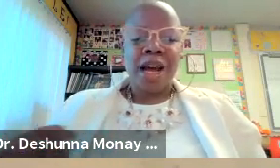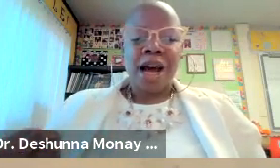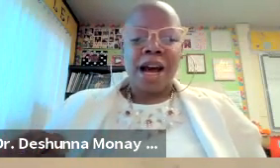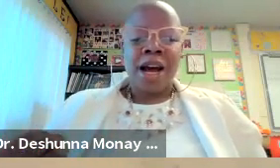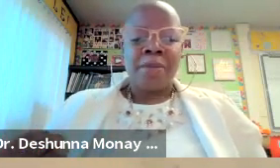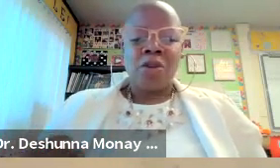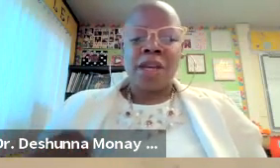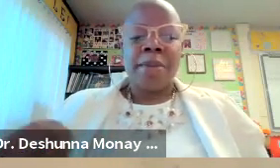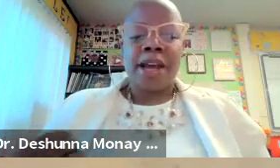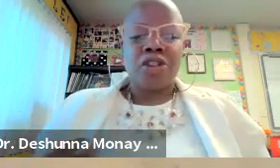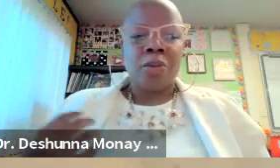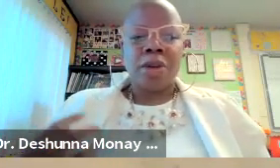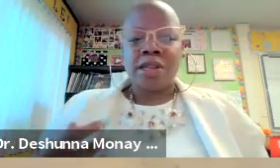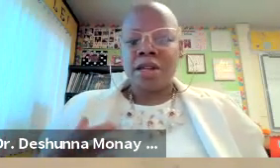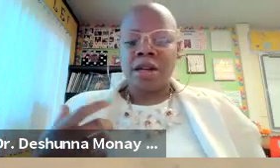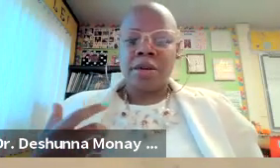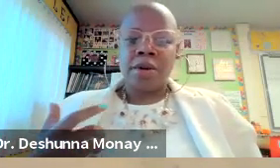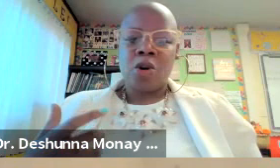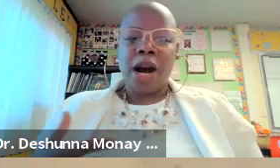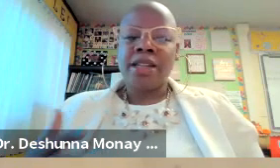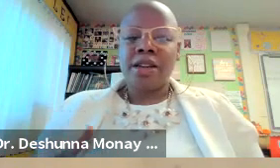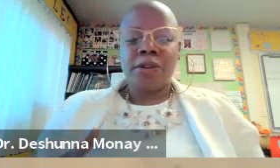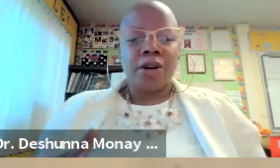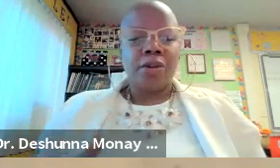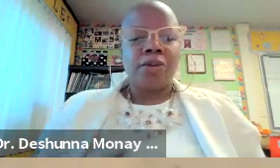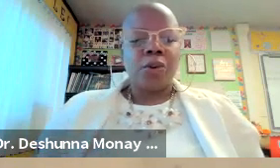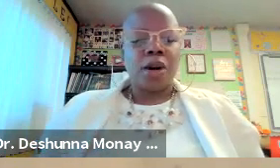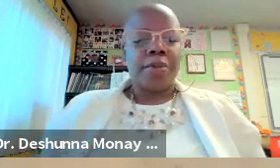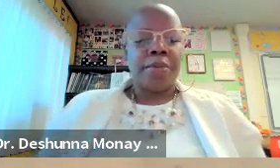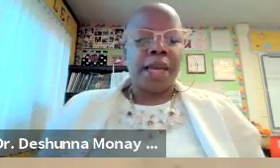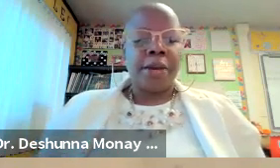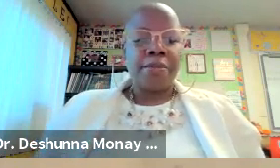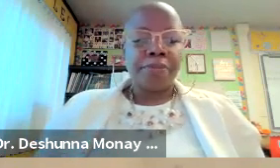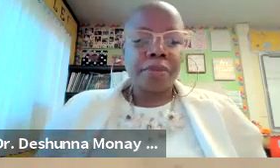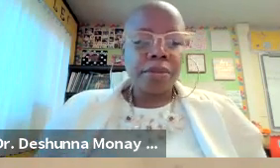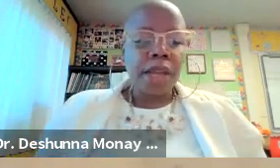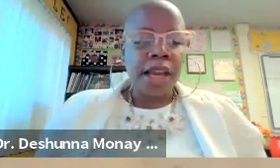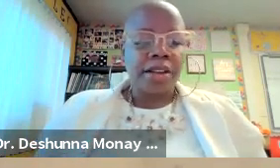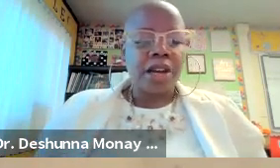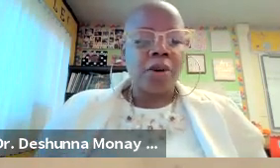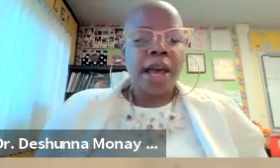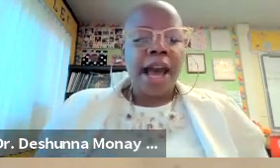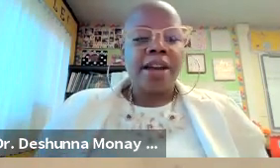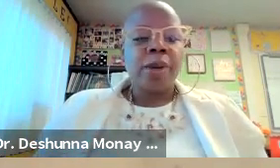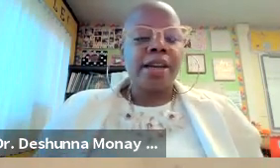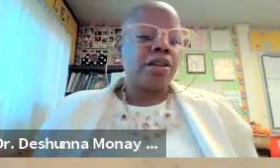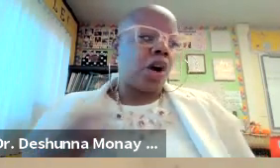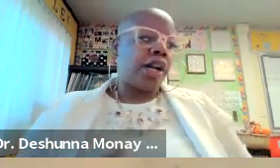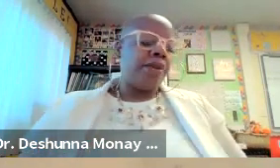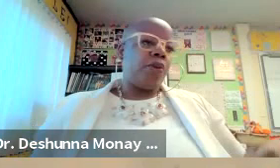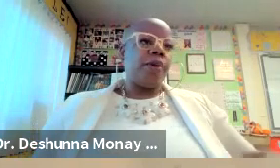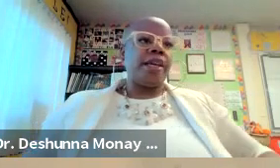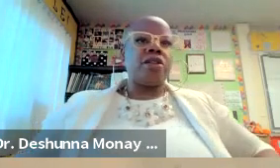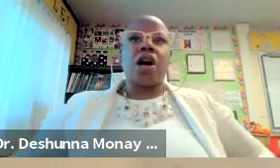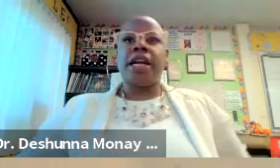worlds, you can imagine, was quite difficult for me. And so as we get